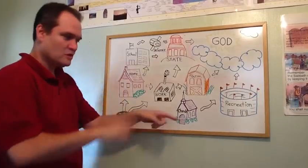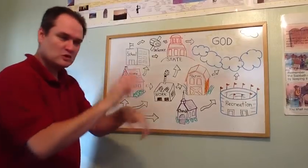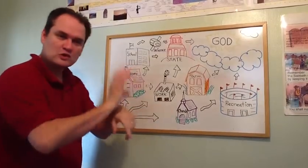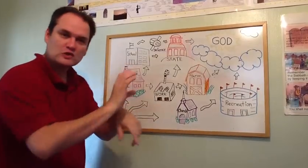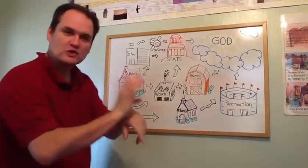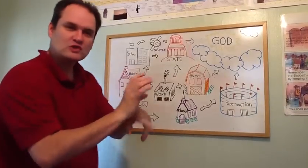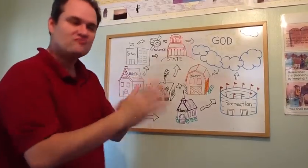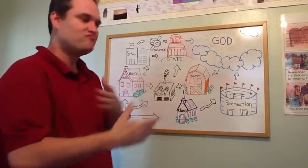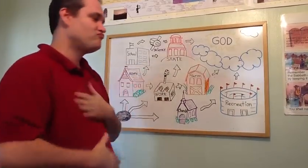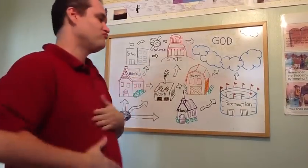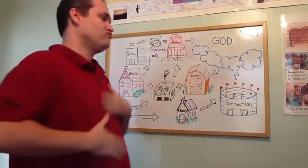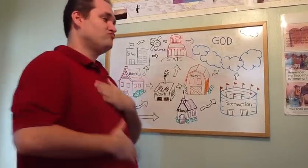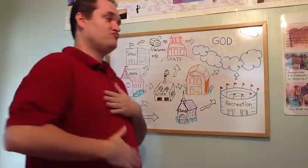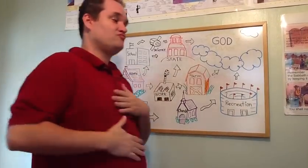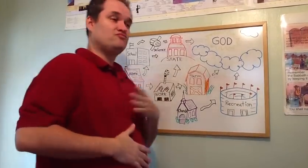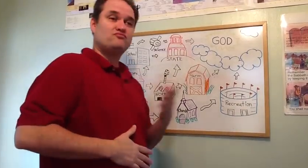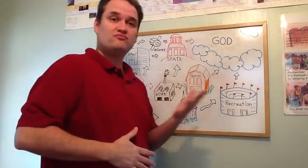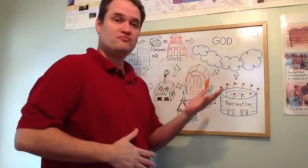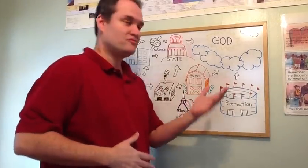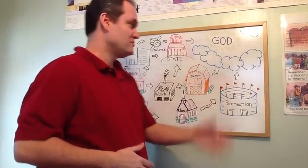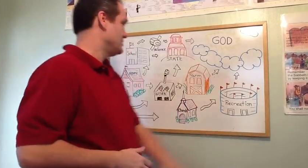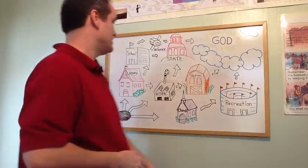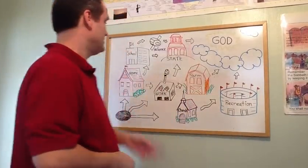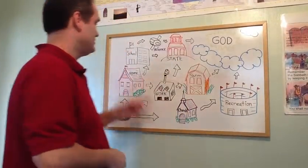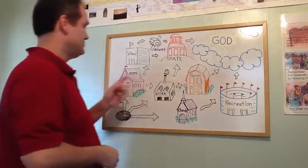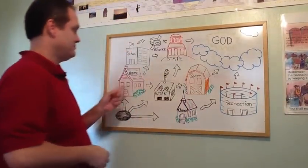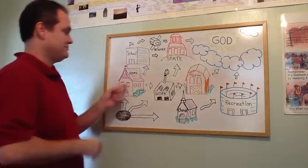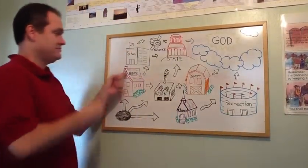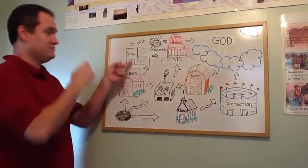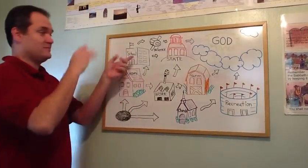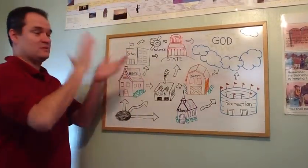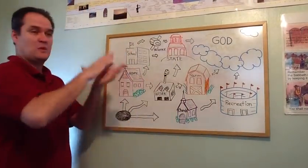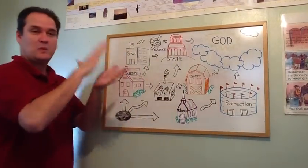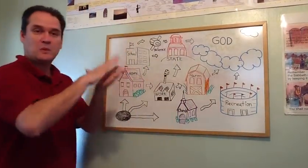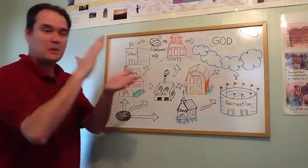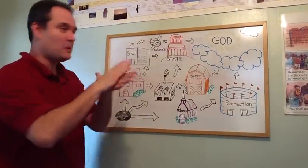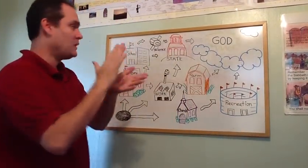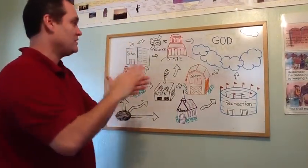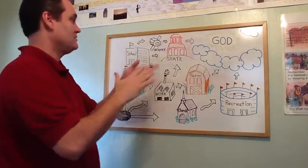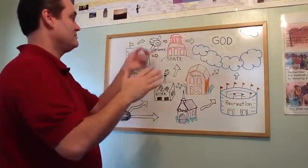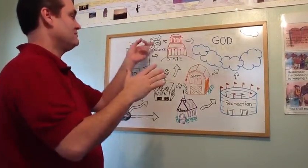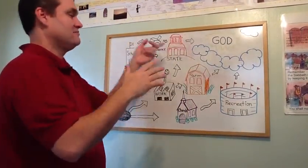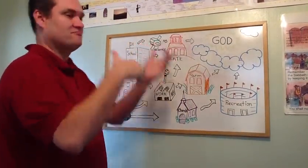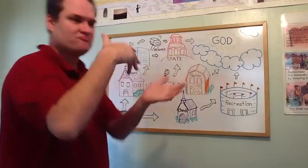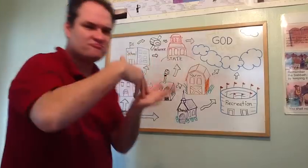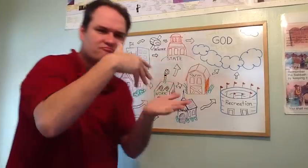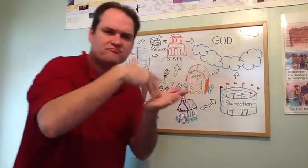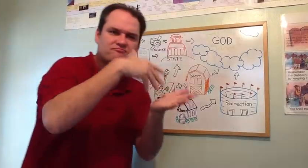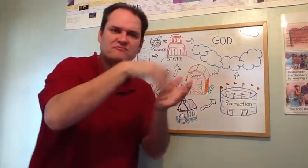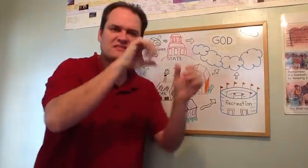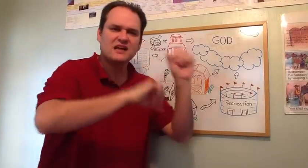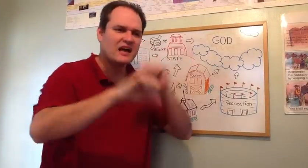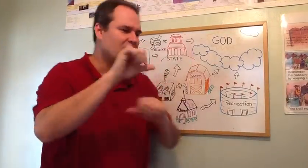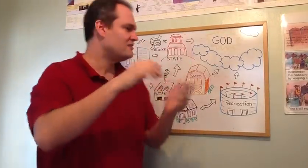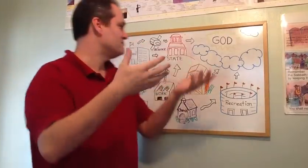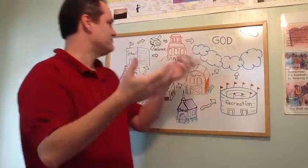We do them at home. We do them at church, at work, at school. We